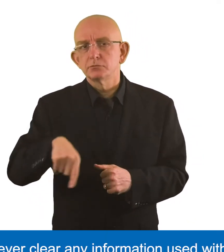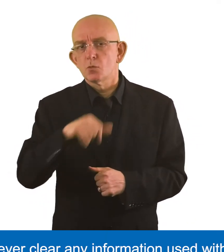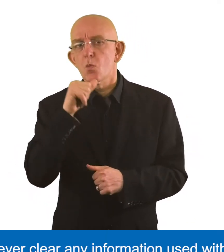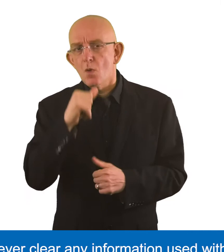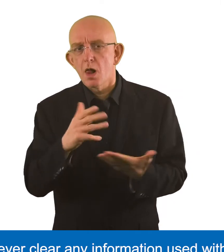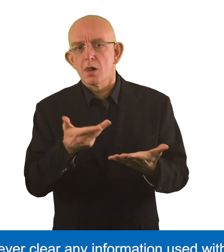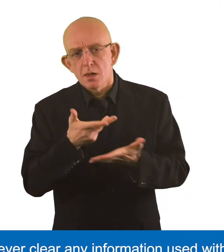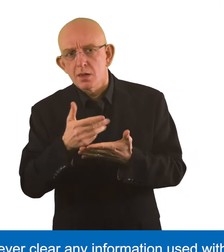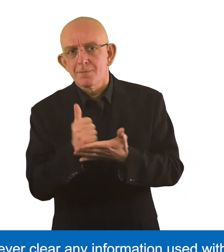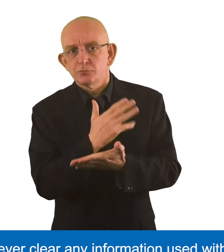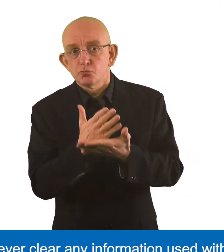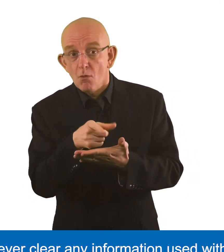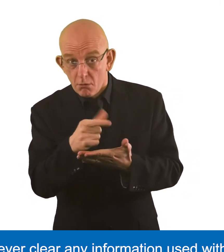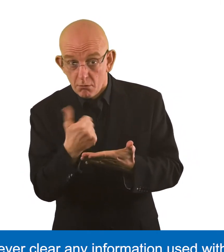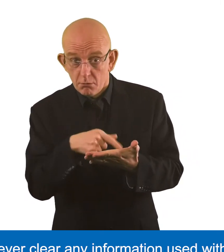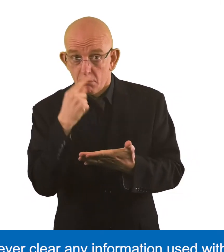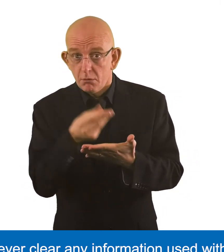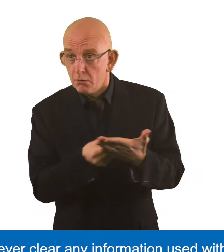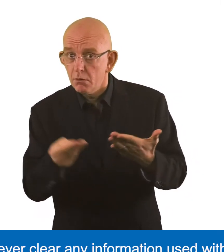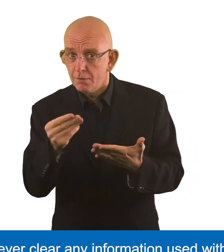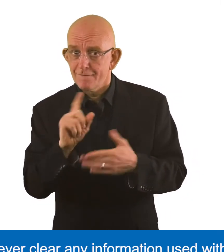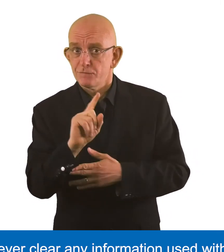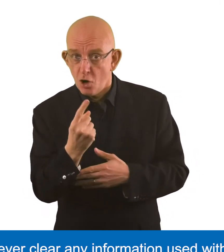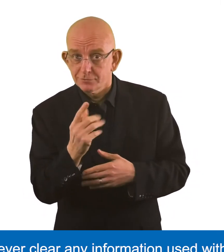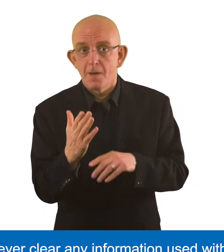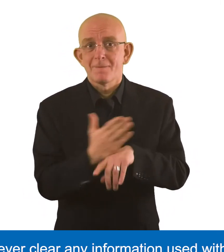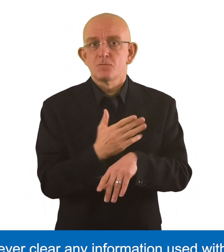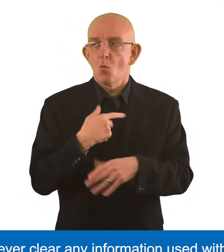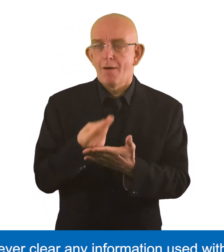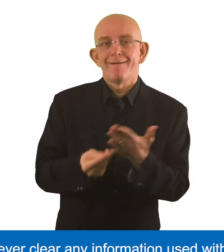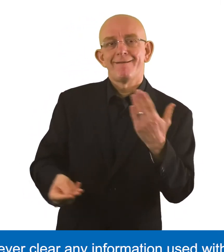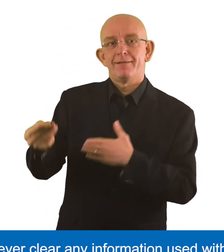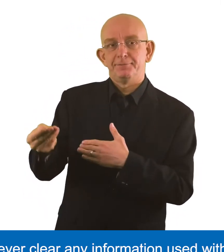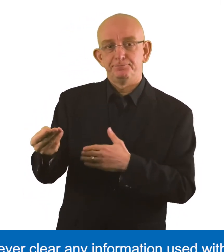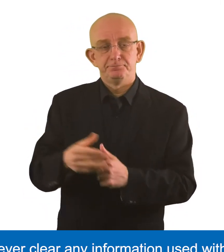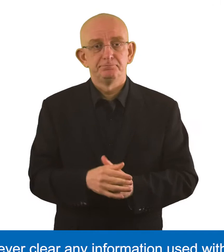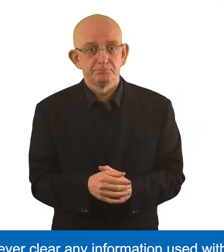We will, however, clear any information used with you first.